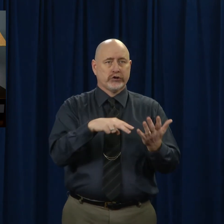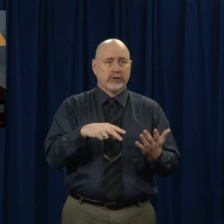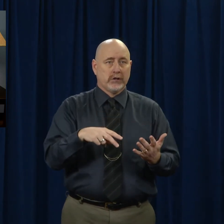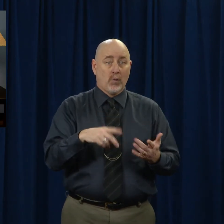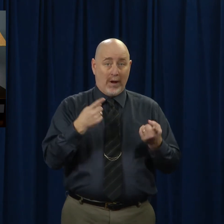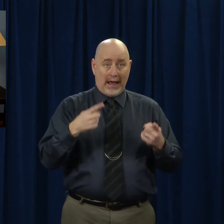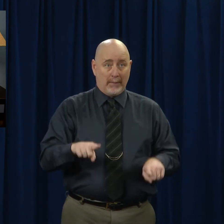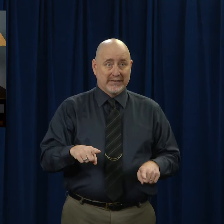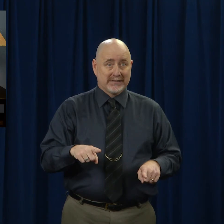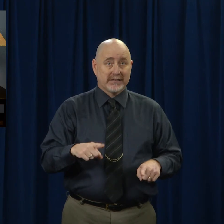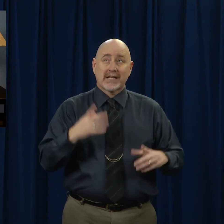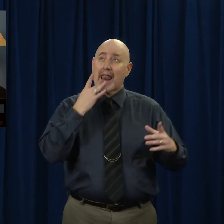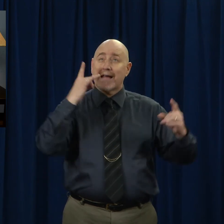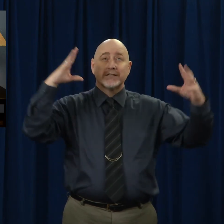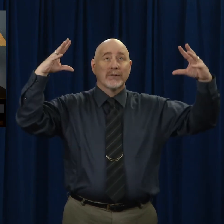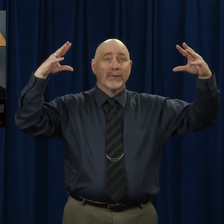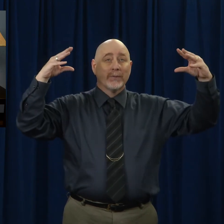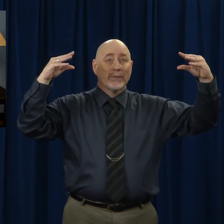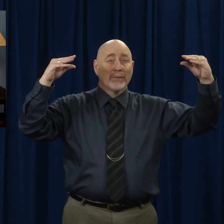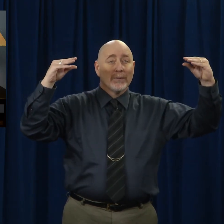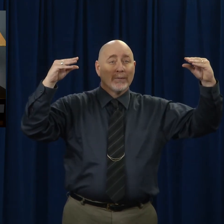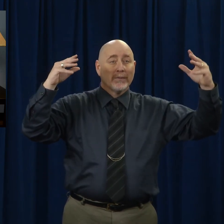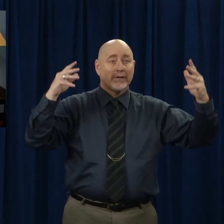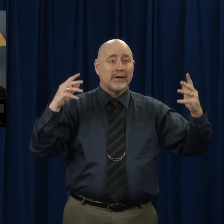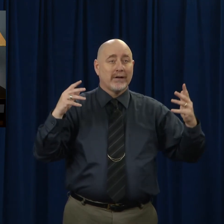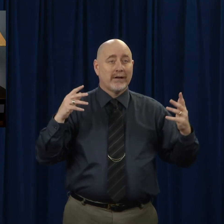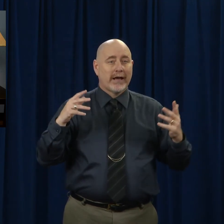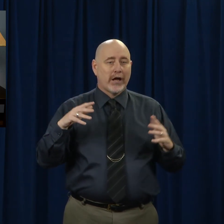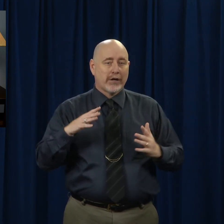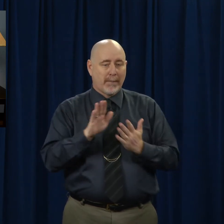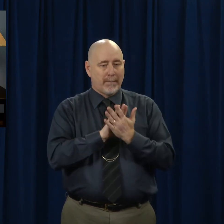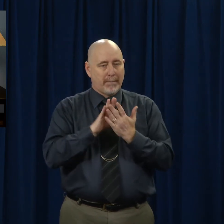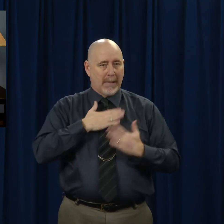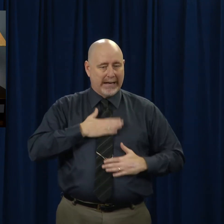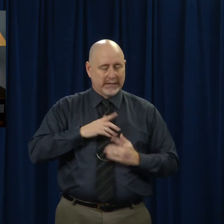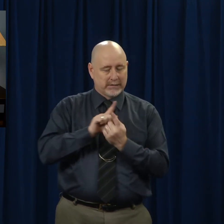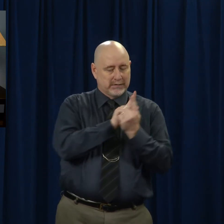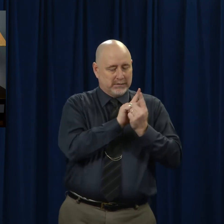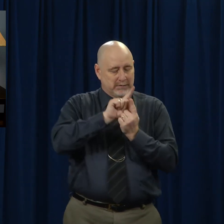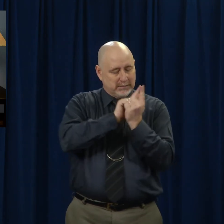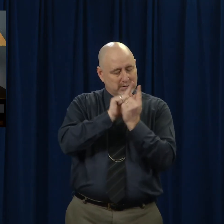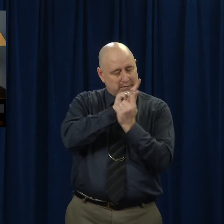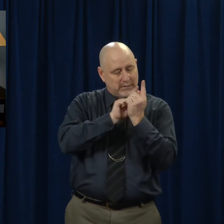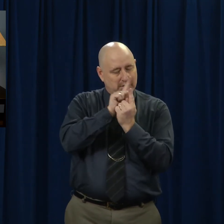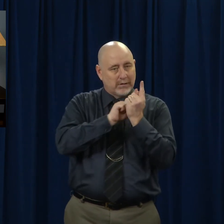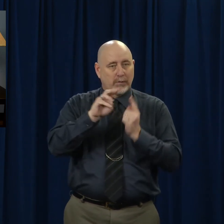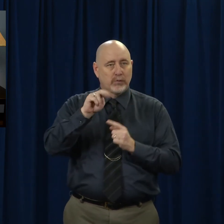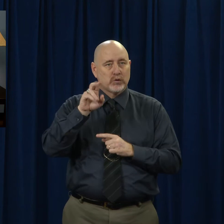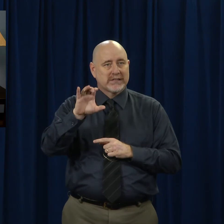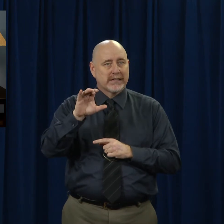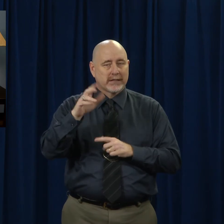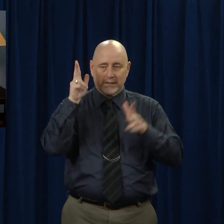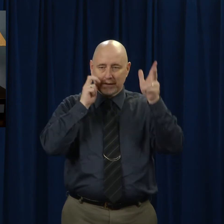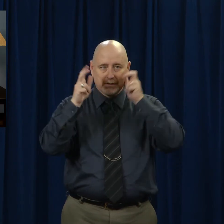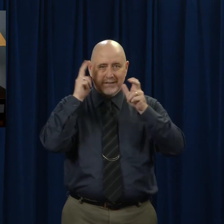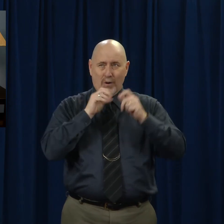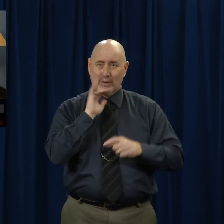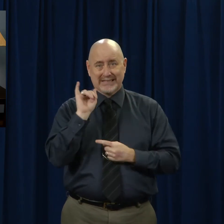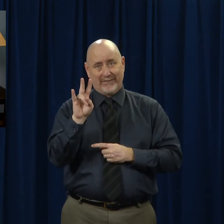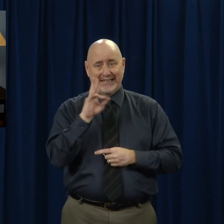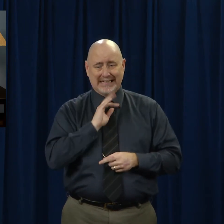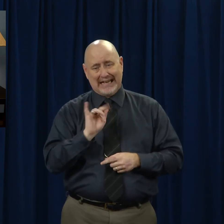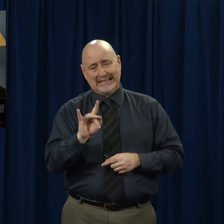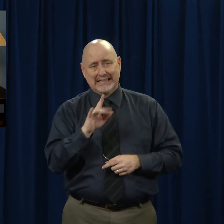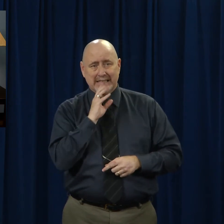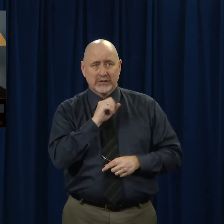that it works is you dim the lights and you move your body seductively to the beat of music in front of you're 17